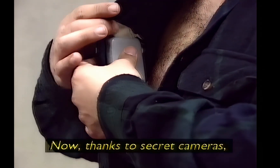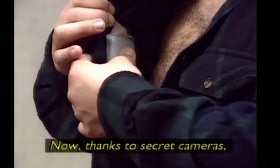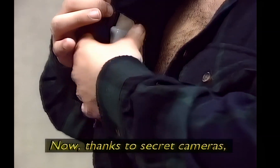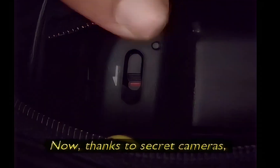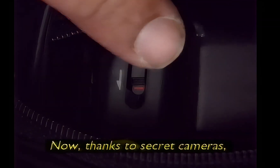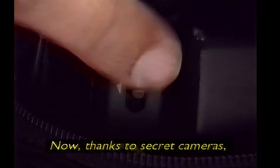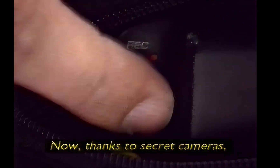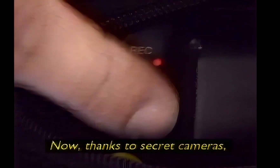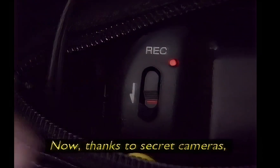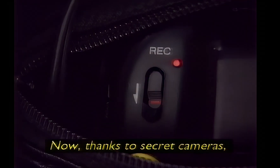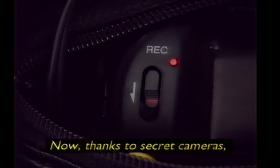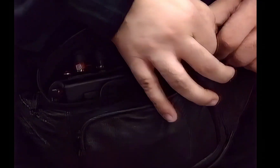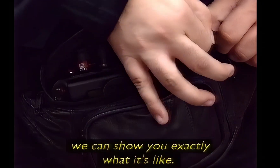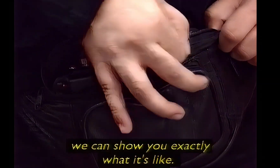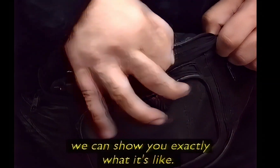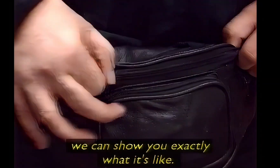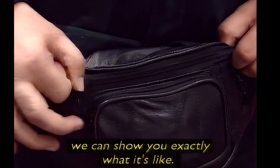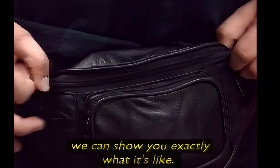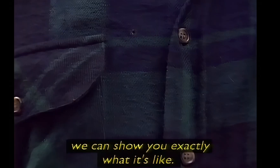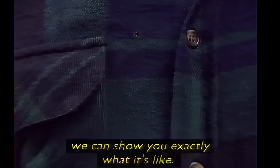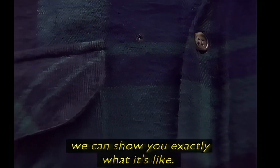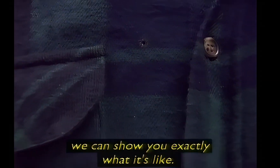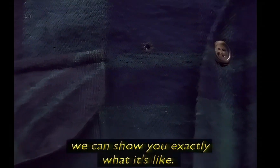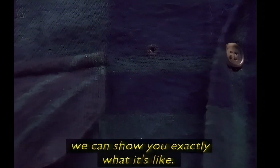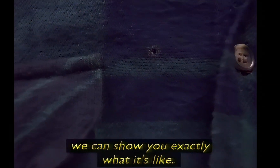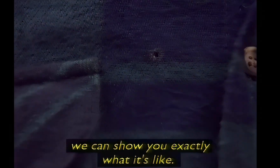secret cameras, we can show you exactly what it's like.